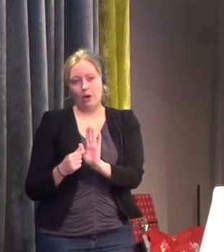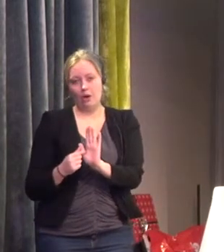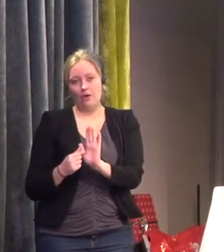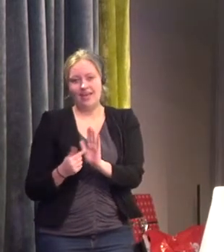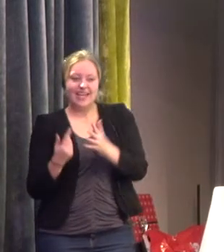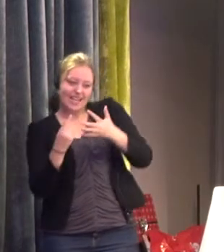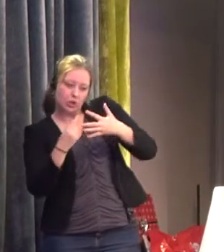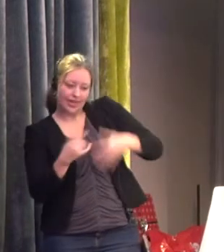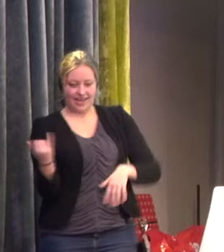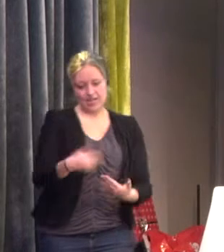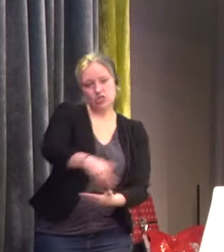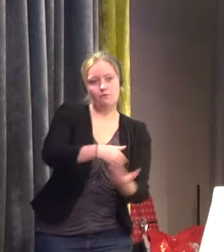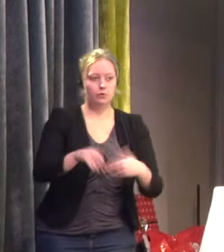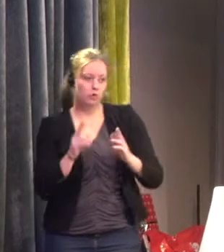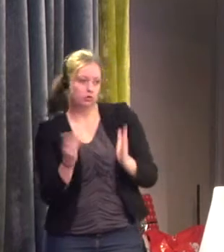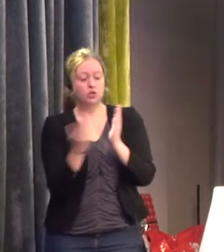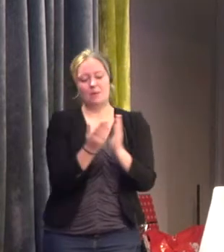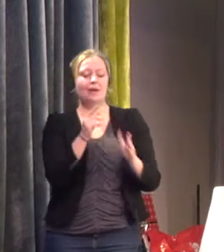possible.